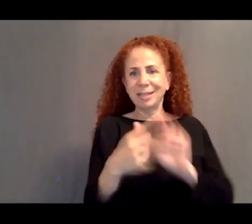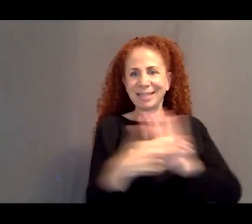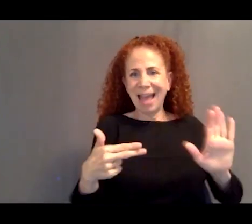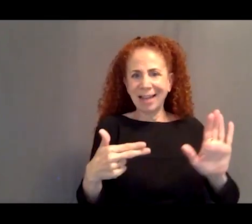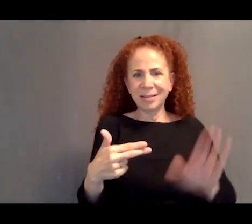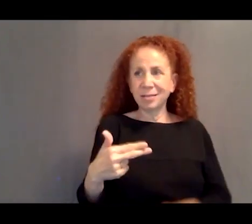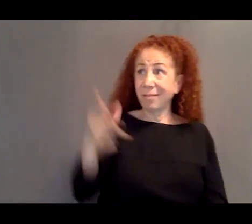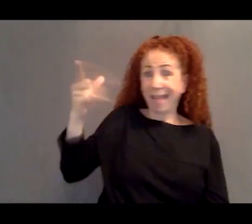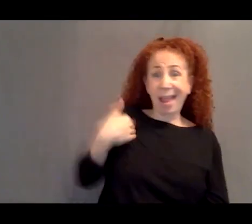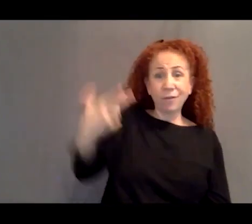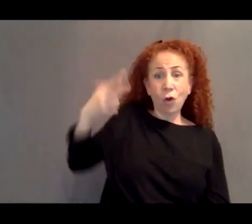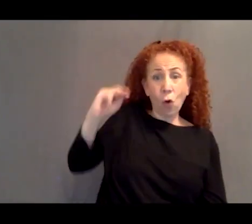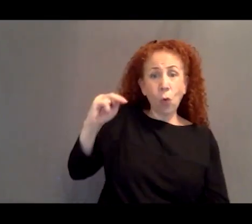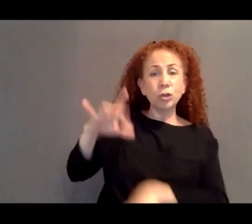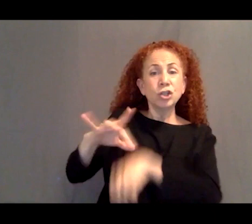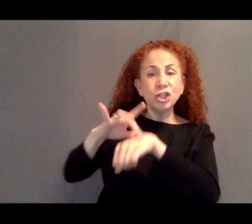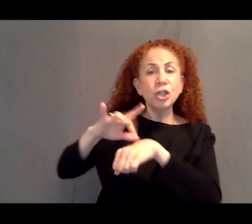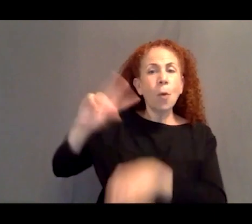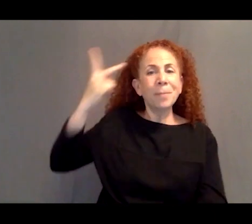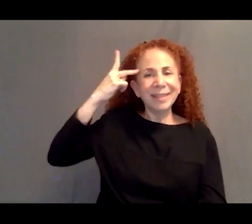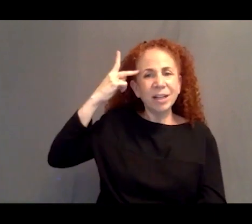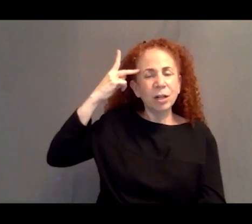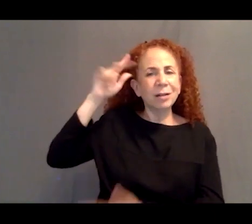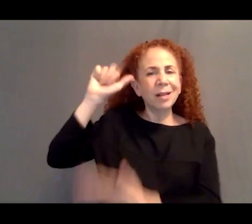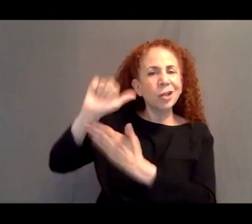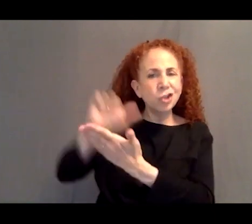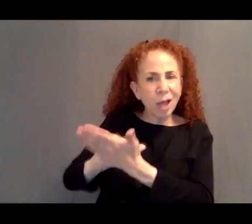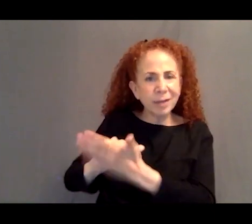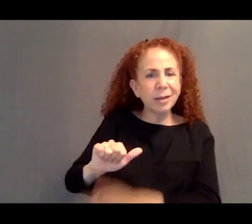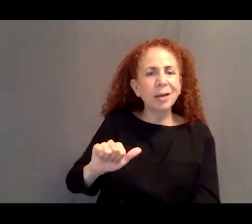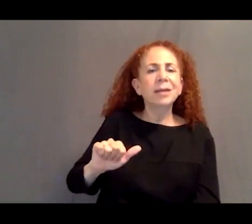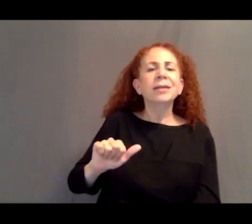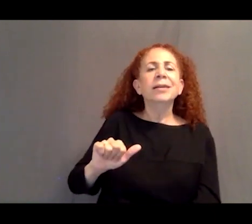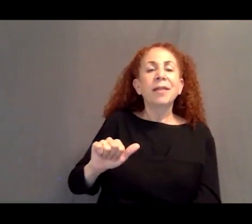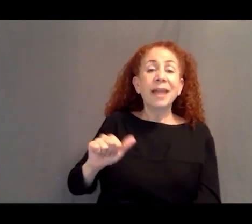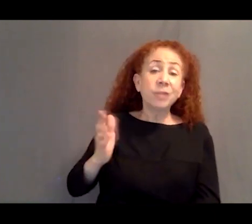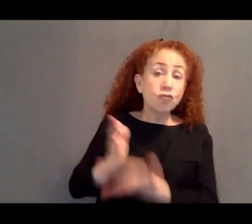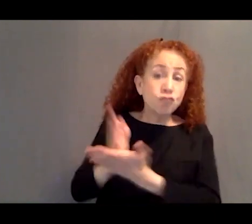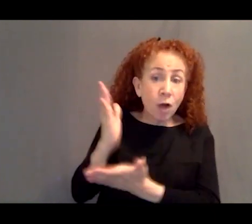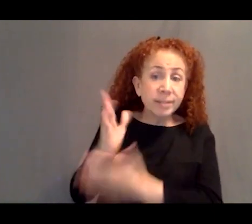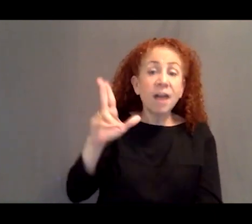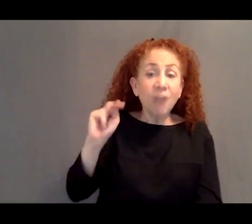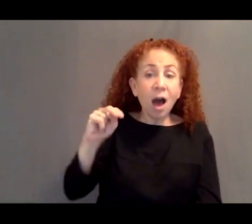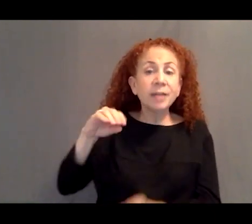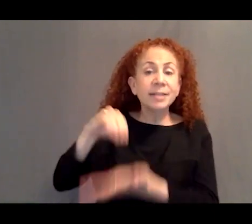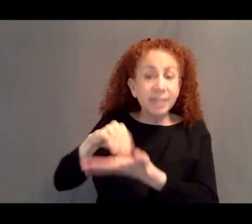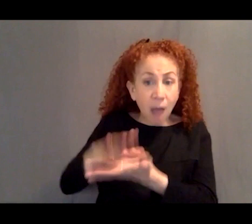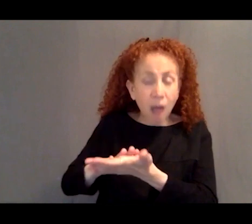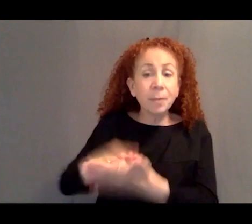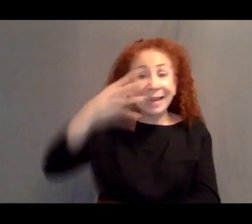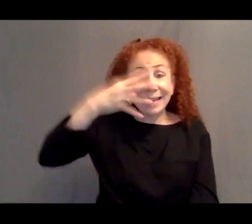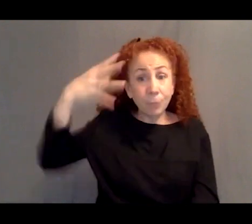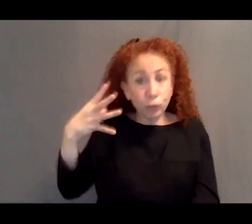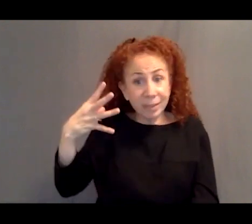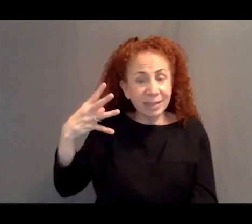own geopolitical agenda that comprises rights of undocumented immigrants, compromises rights of